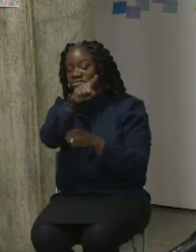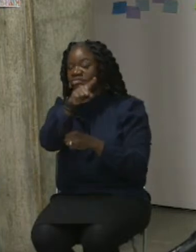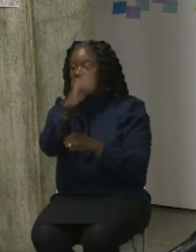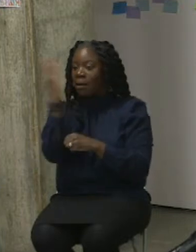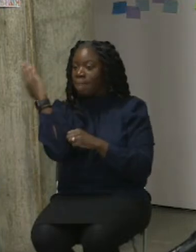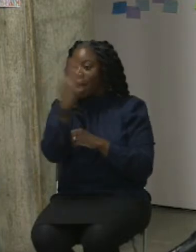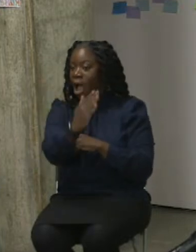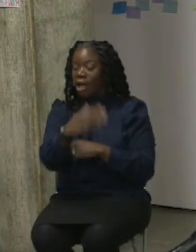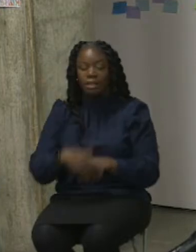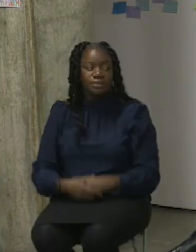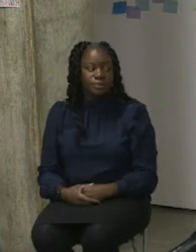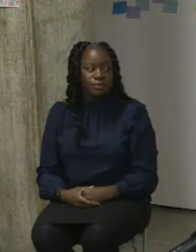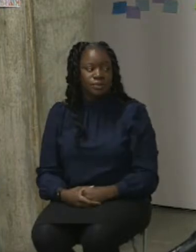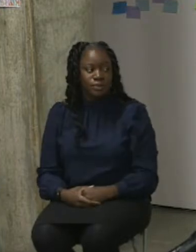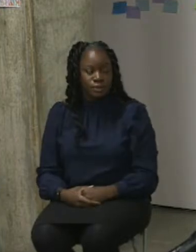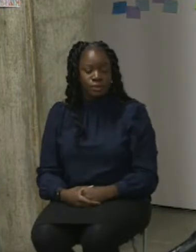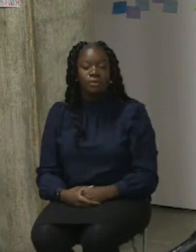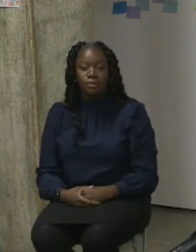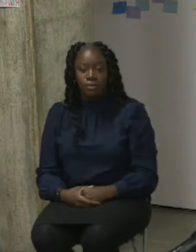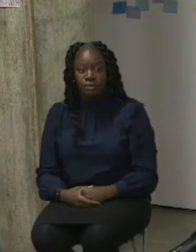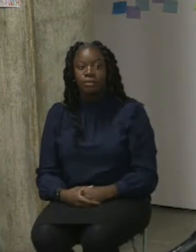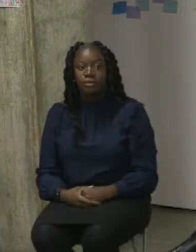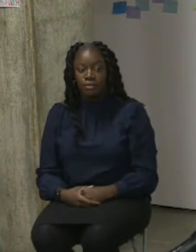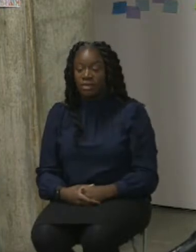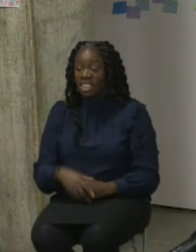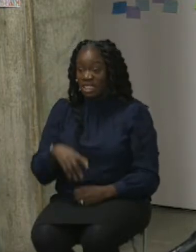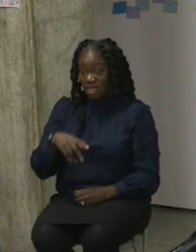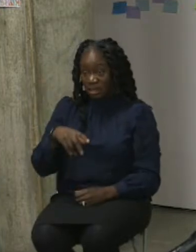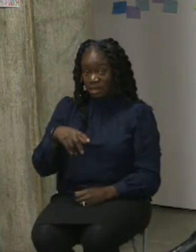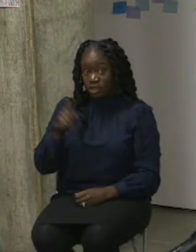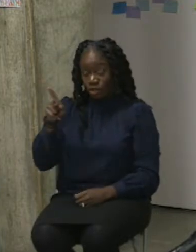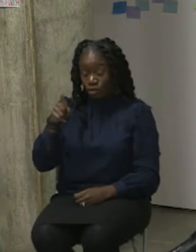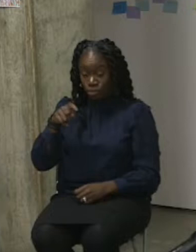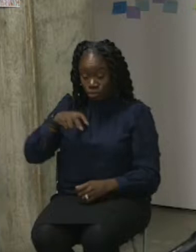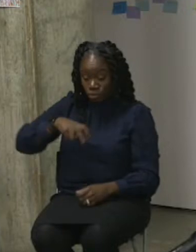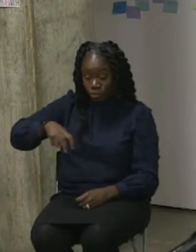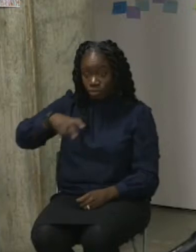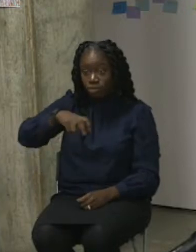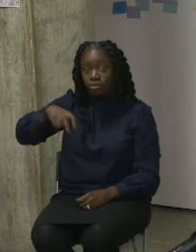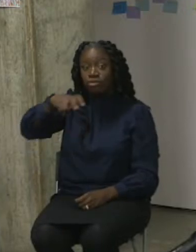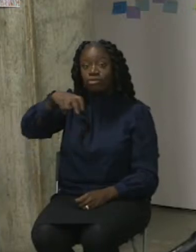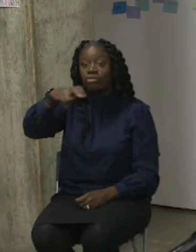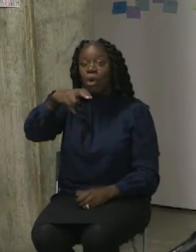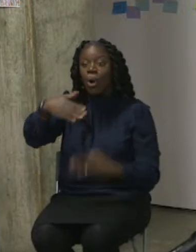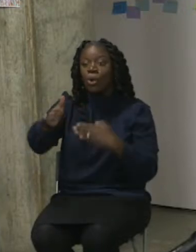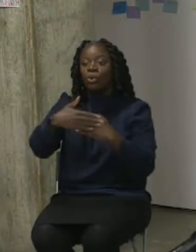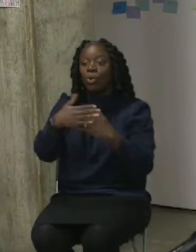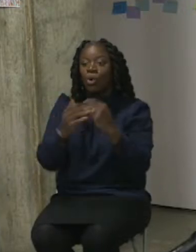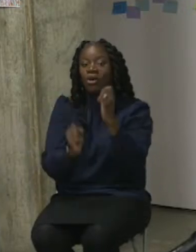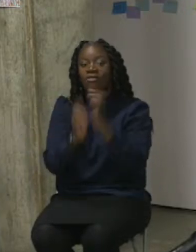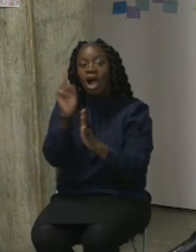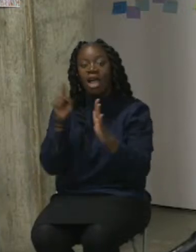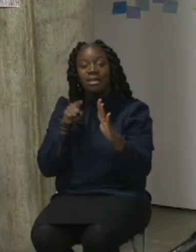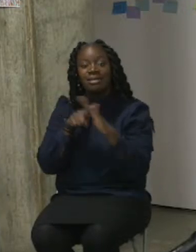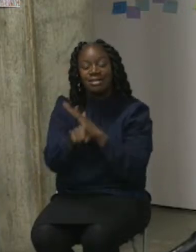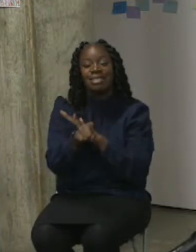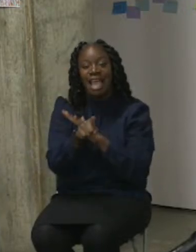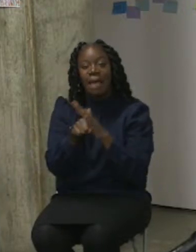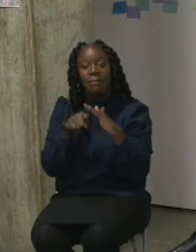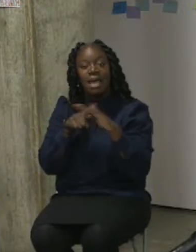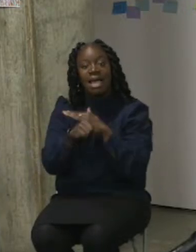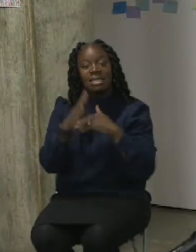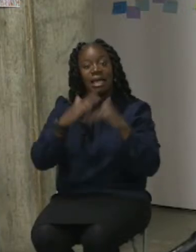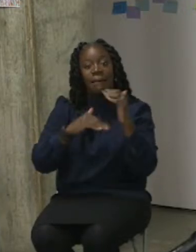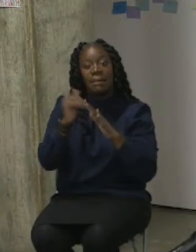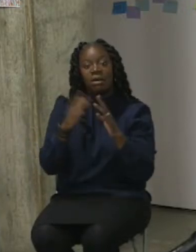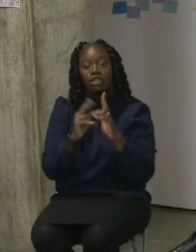area, okay? And you'd follow the stairs up and head through the fire escape door and exit the building and follow